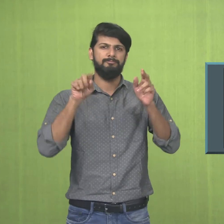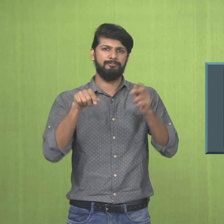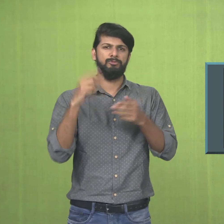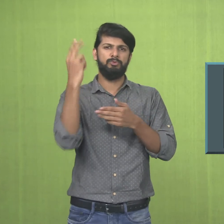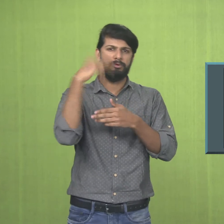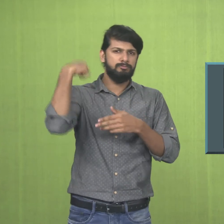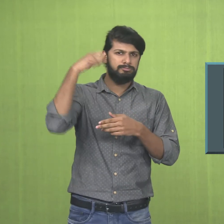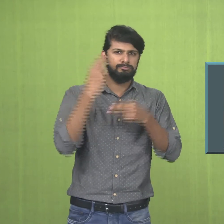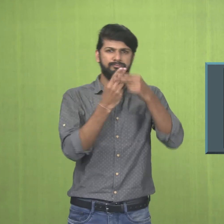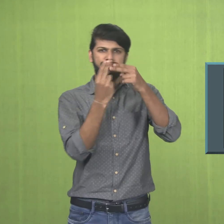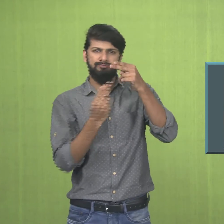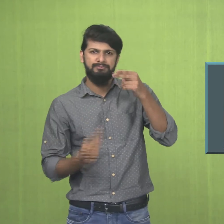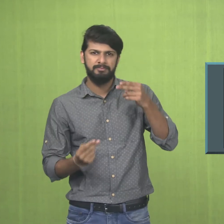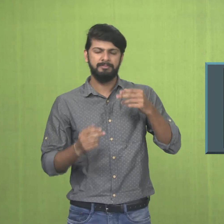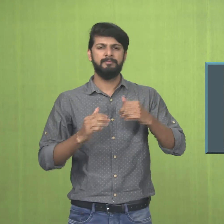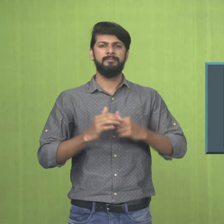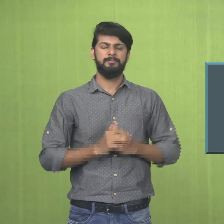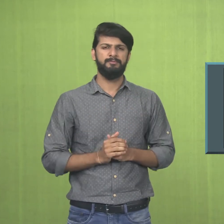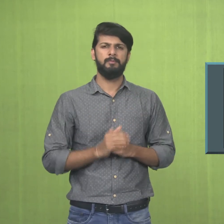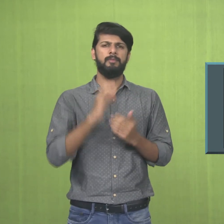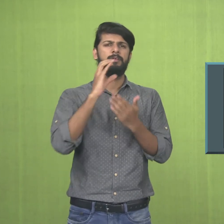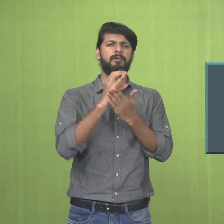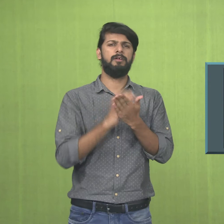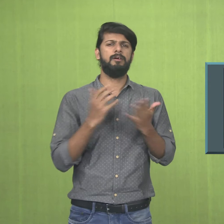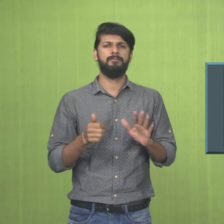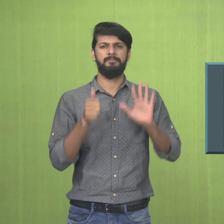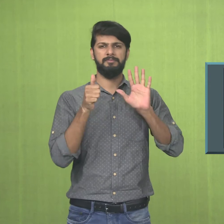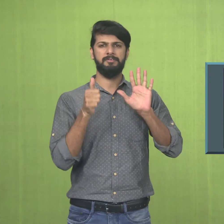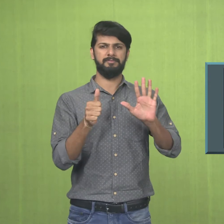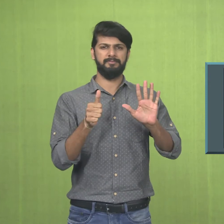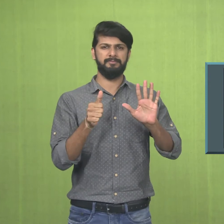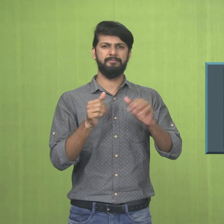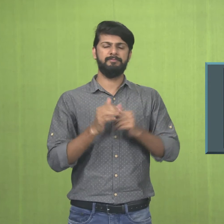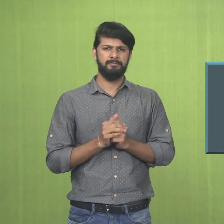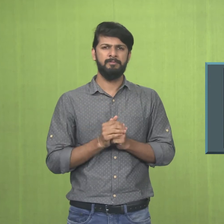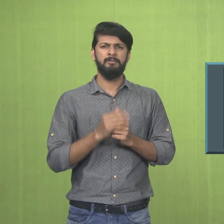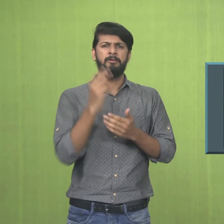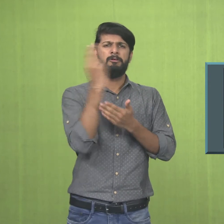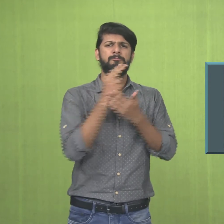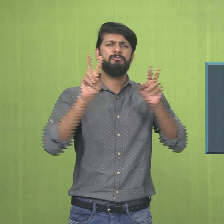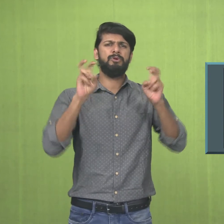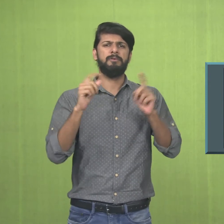NIOS welcomes you to Painting Subject Video Series. This is Lesson 6,